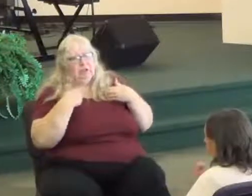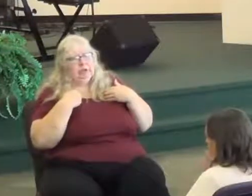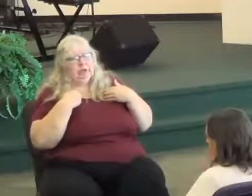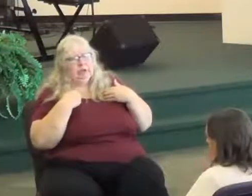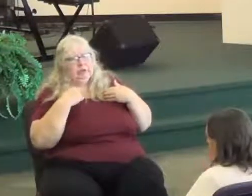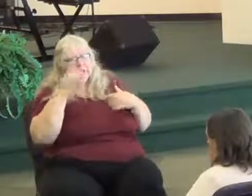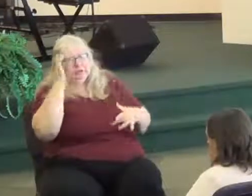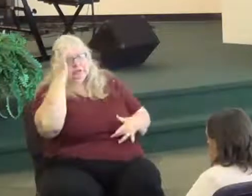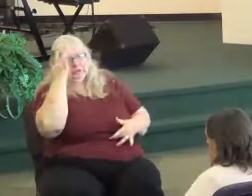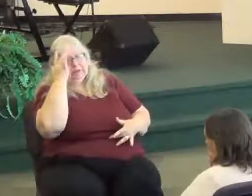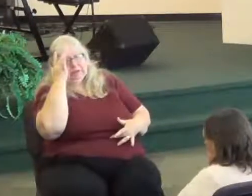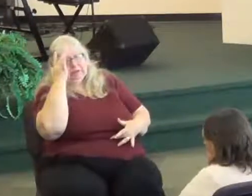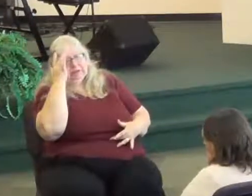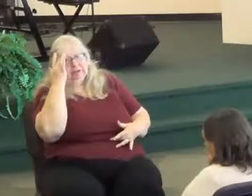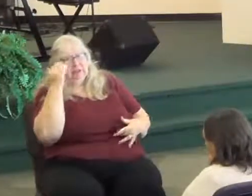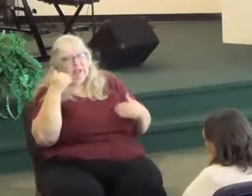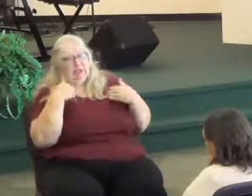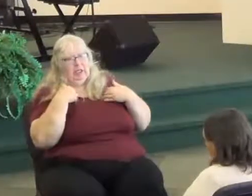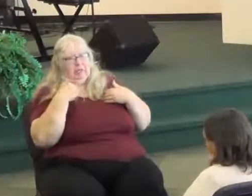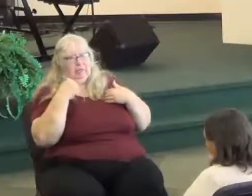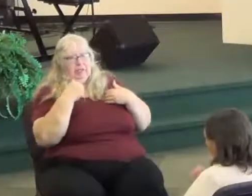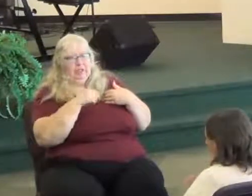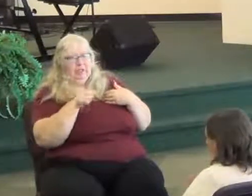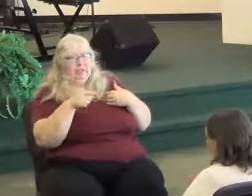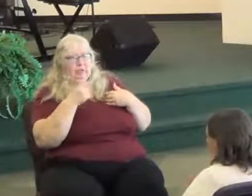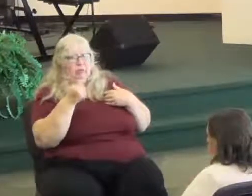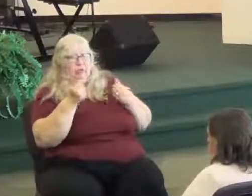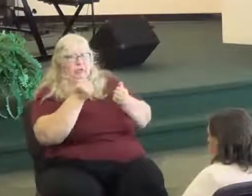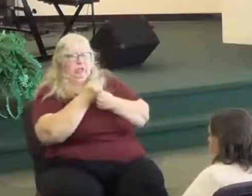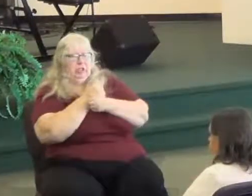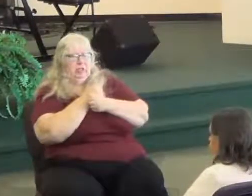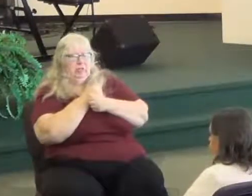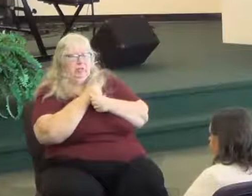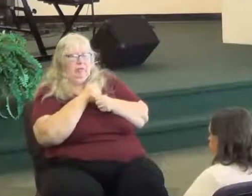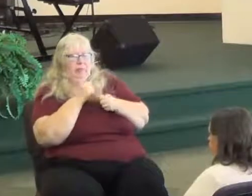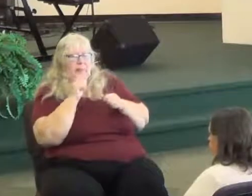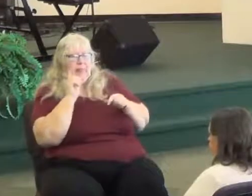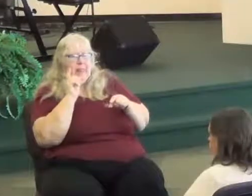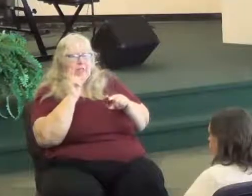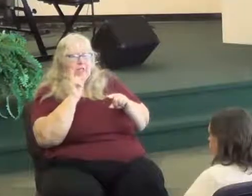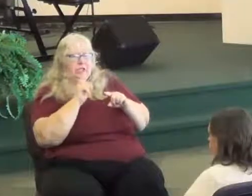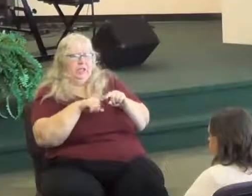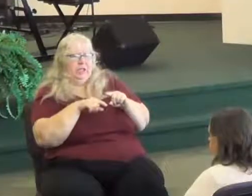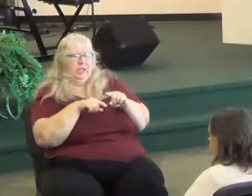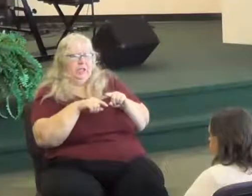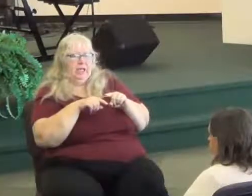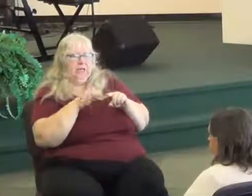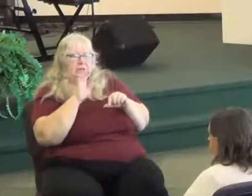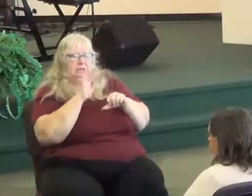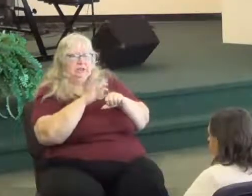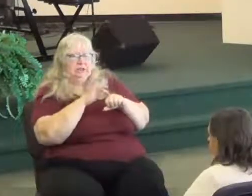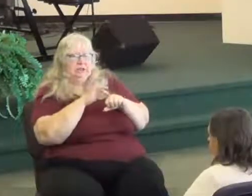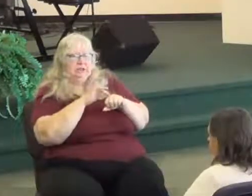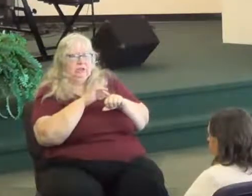Got anybody you love in your life? You cannot embrace them. No more laying in bed and reassuring your wife everything's going to be okay.